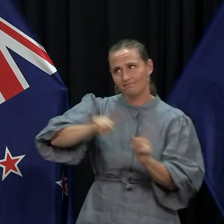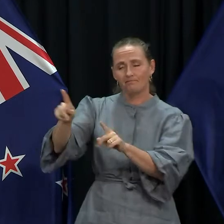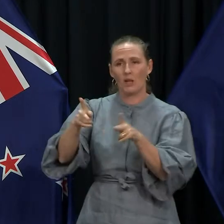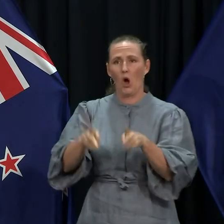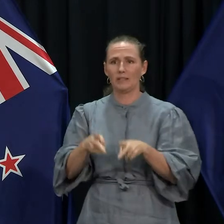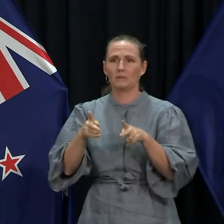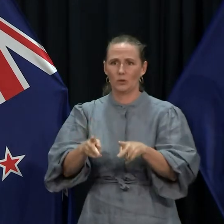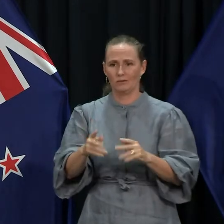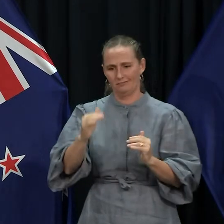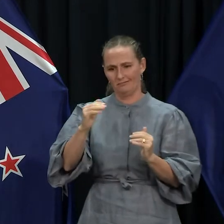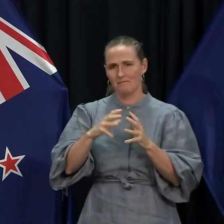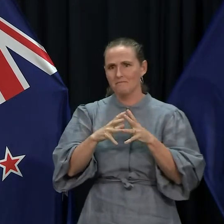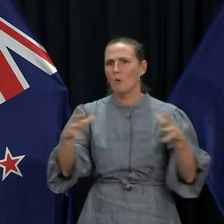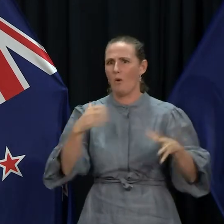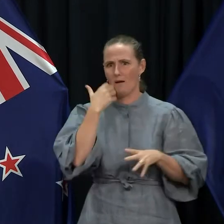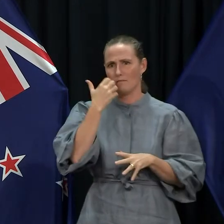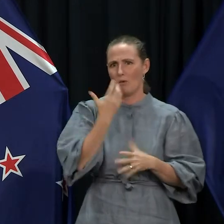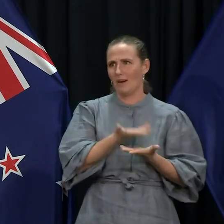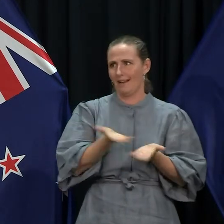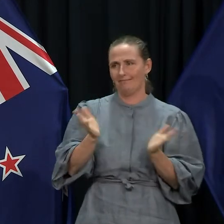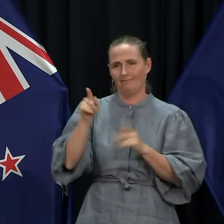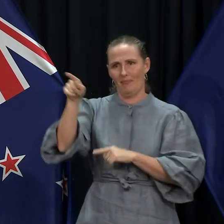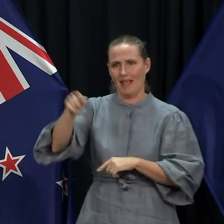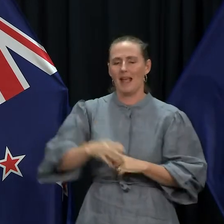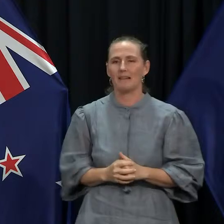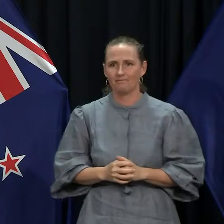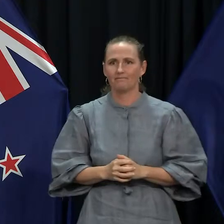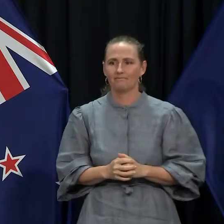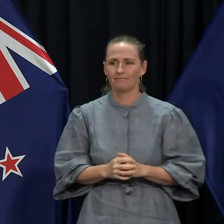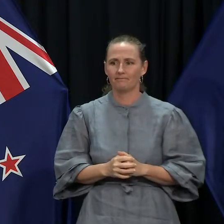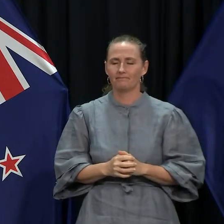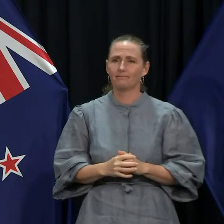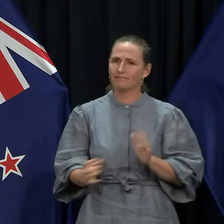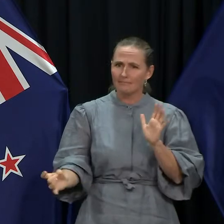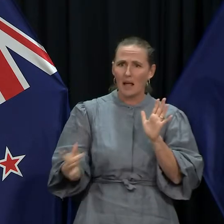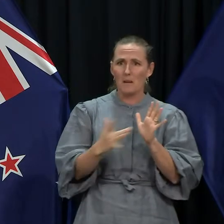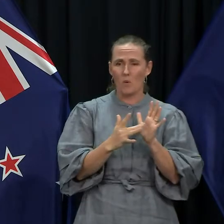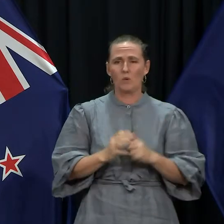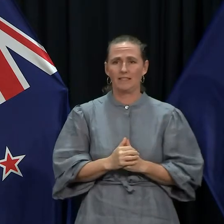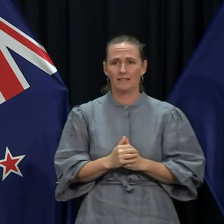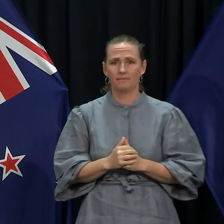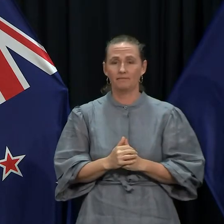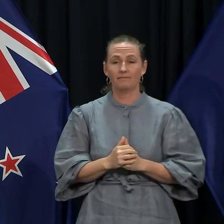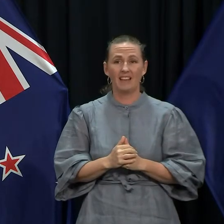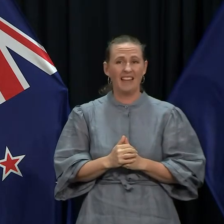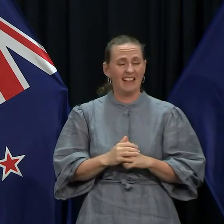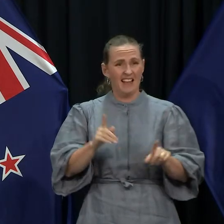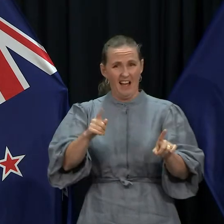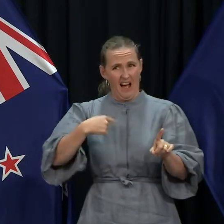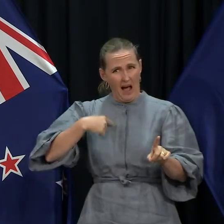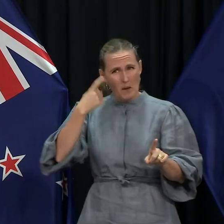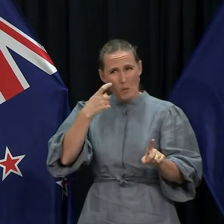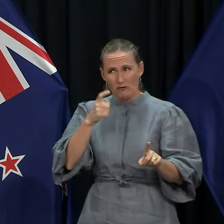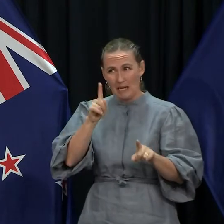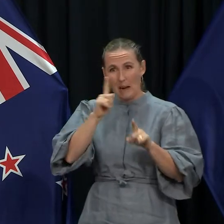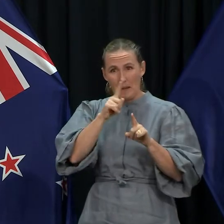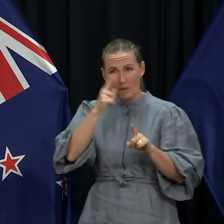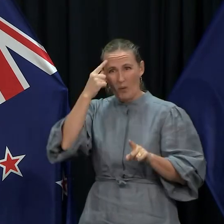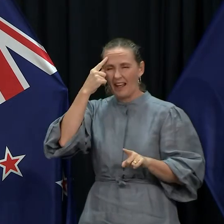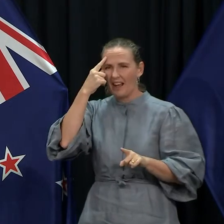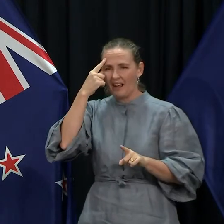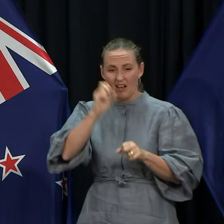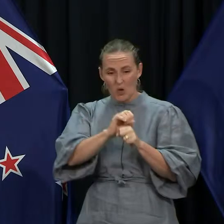still really important. I worry that people hear the message that it's a mild to moderate illness and they think they don't need to bother. They